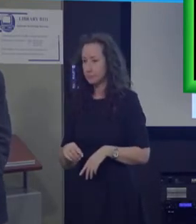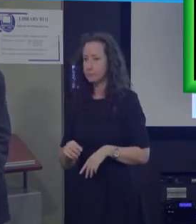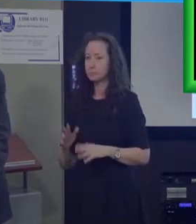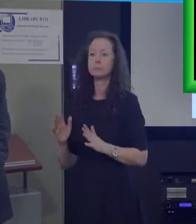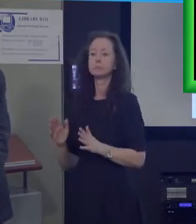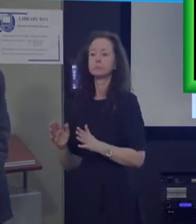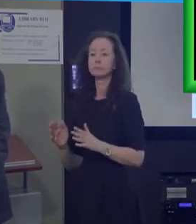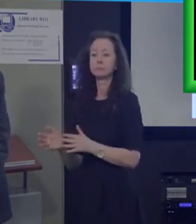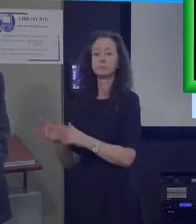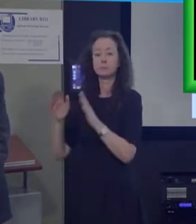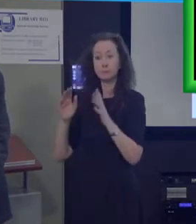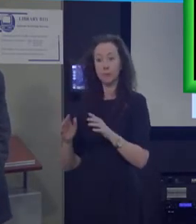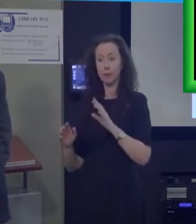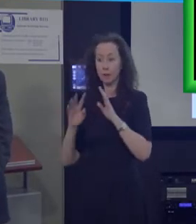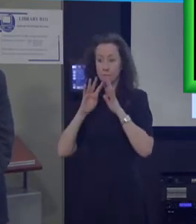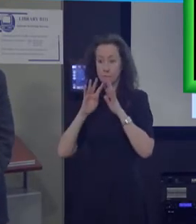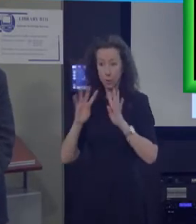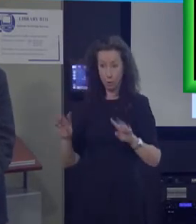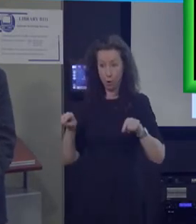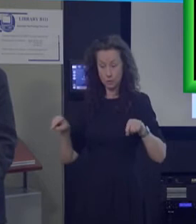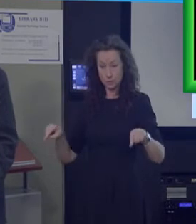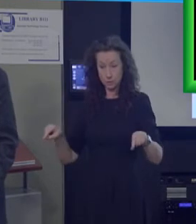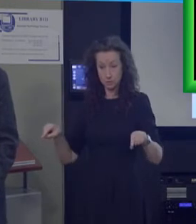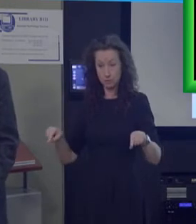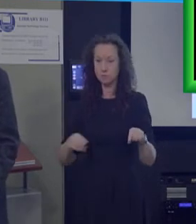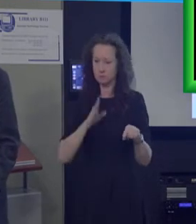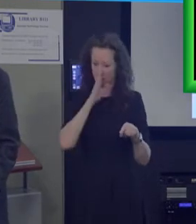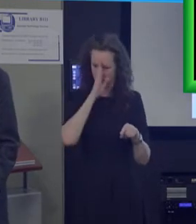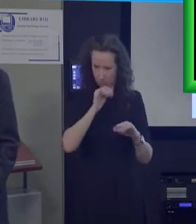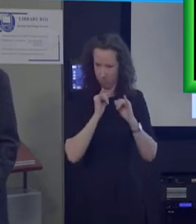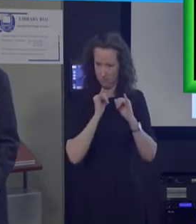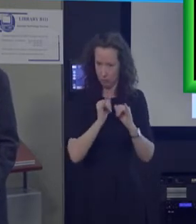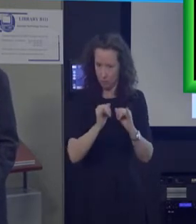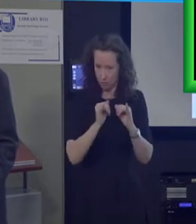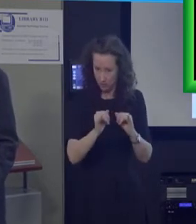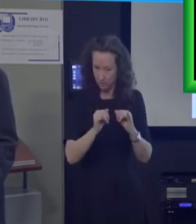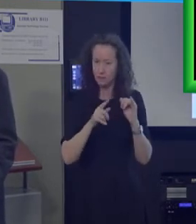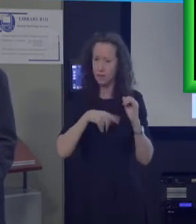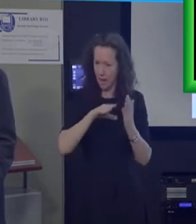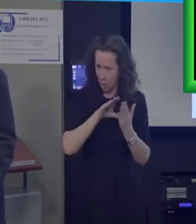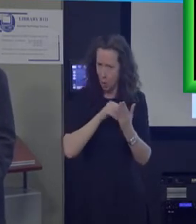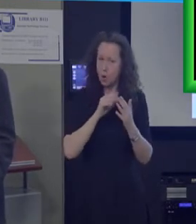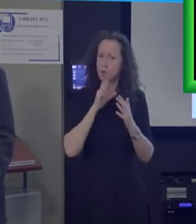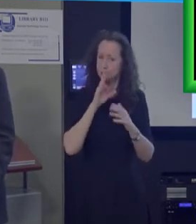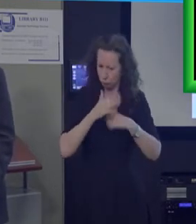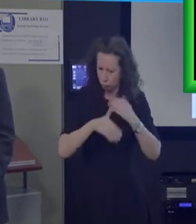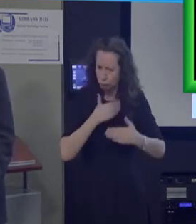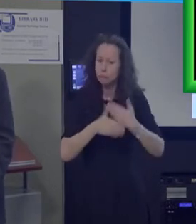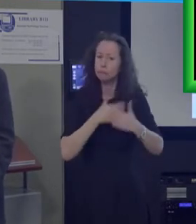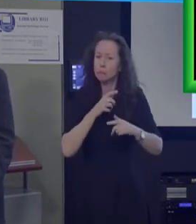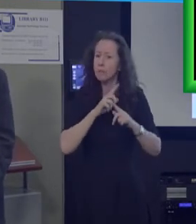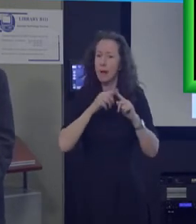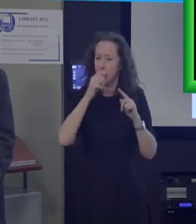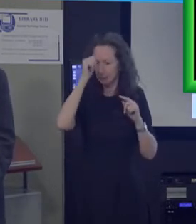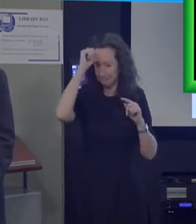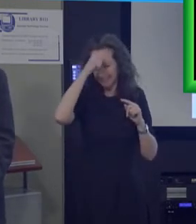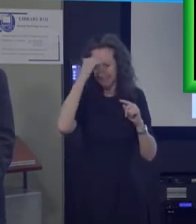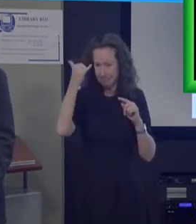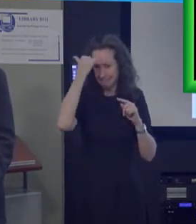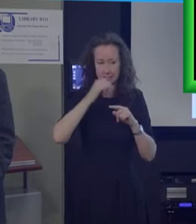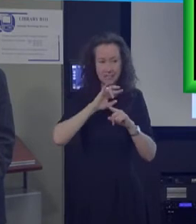The 4-year-olds given instruction, explicit instruction, do learn. They do learn very quickly, but they don't retain it 7 months